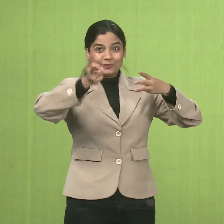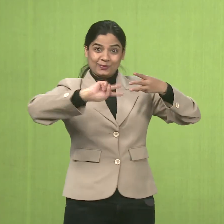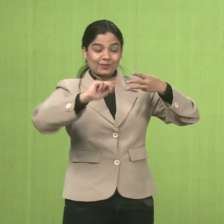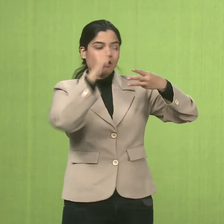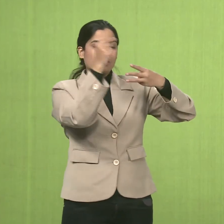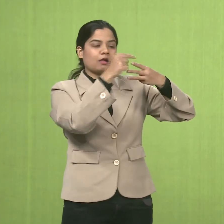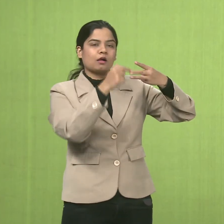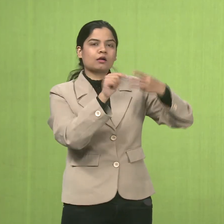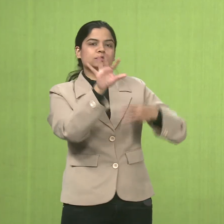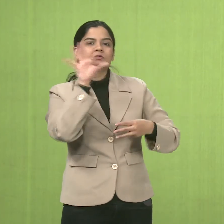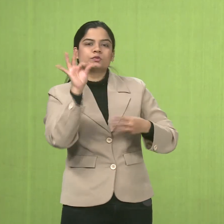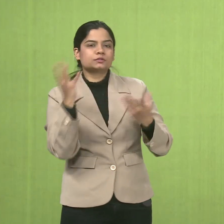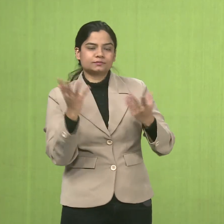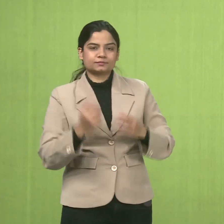third is both of the above.